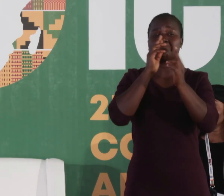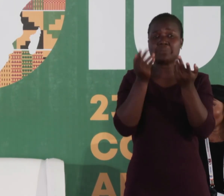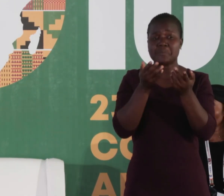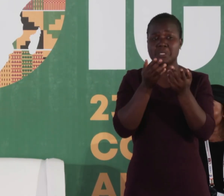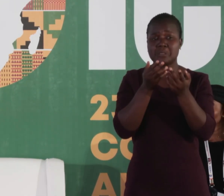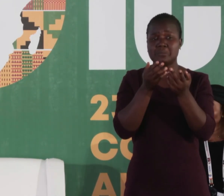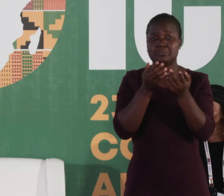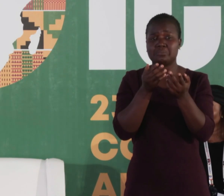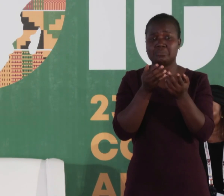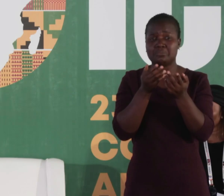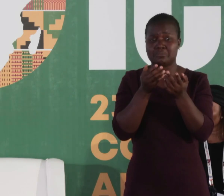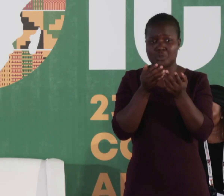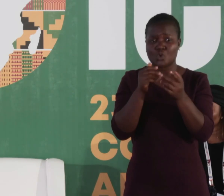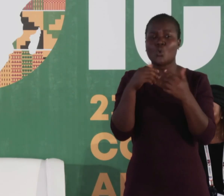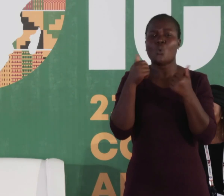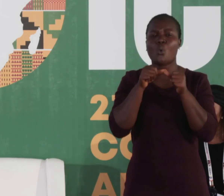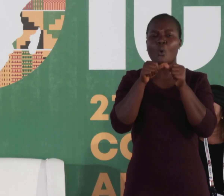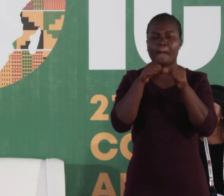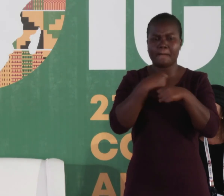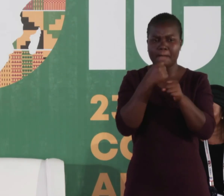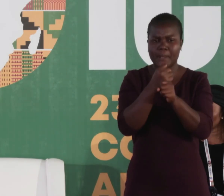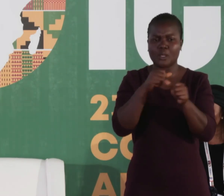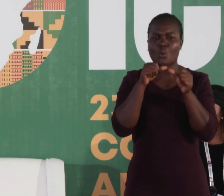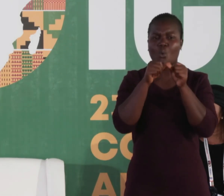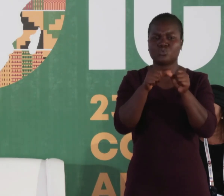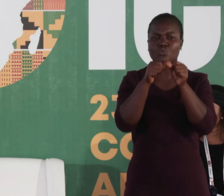continued PrEP uptake.